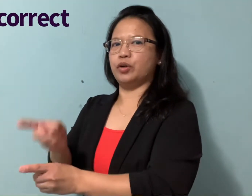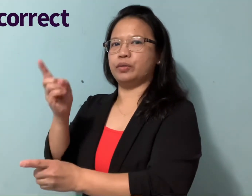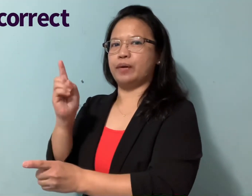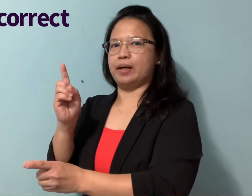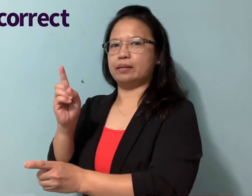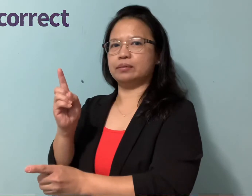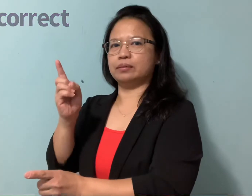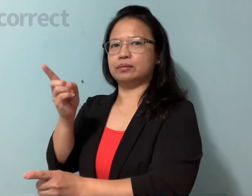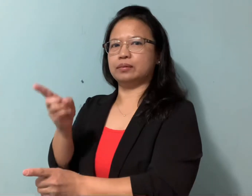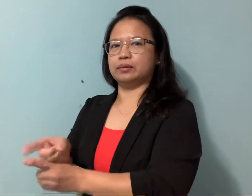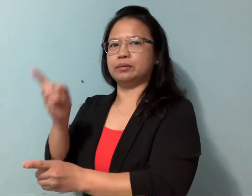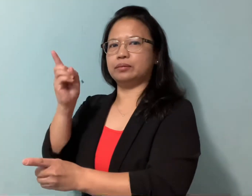correct.